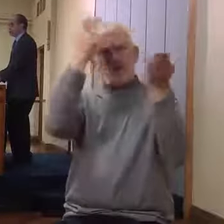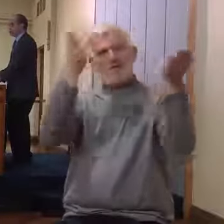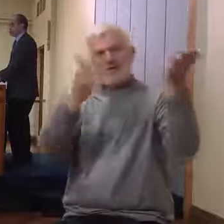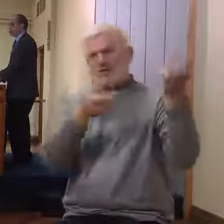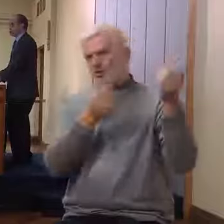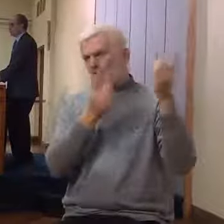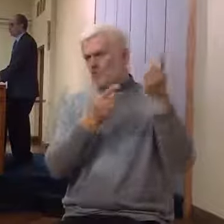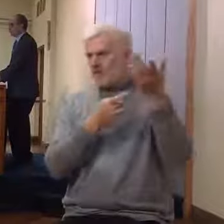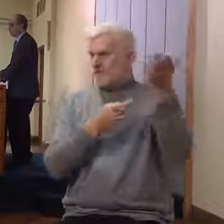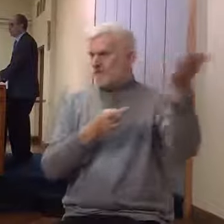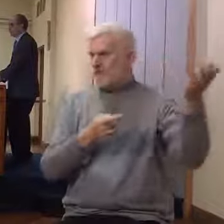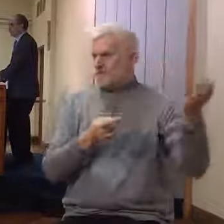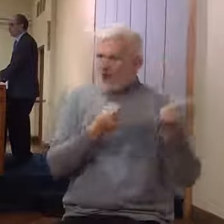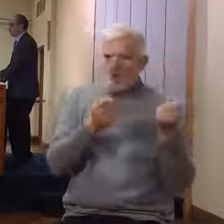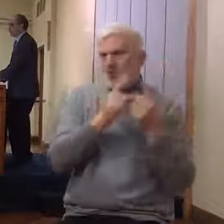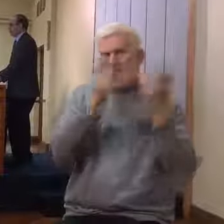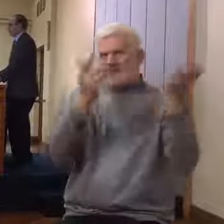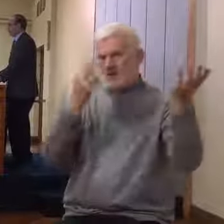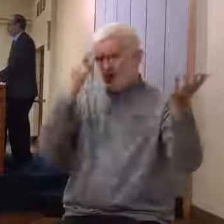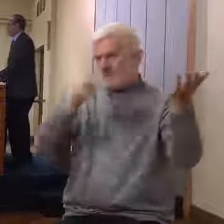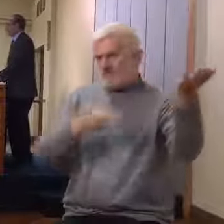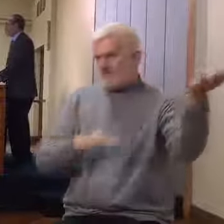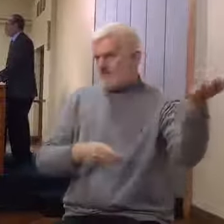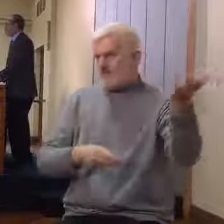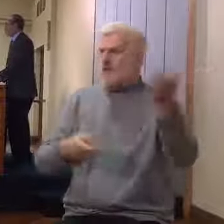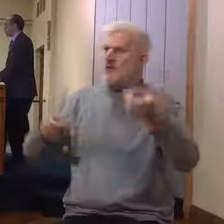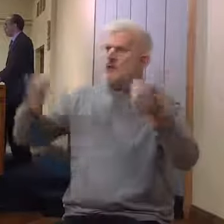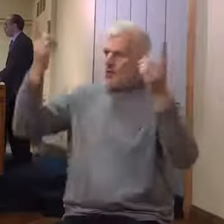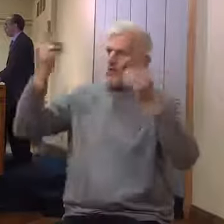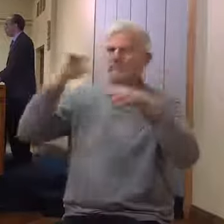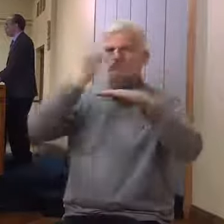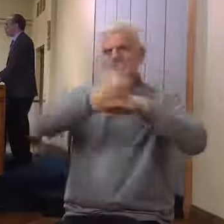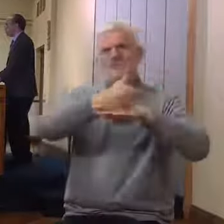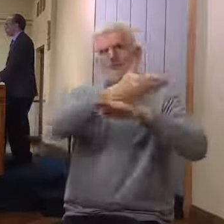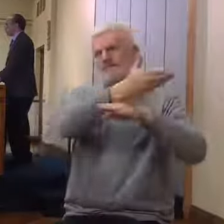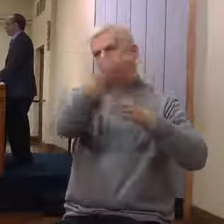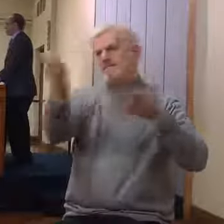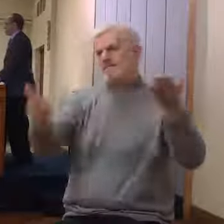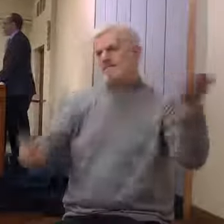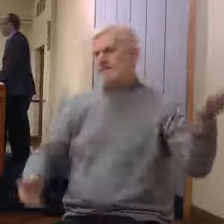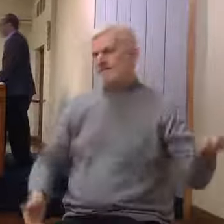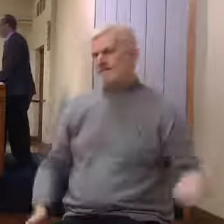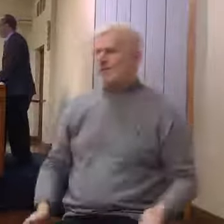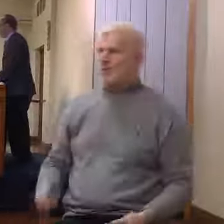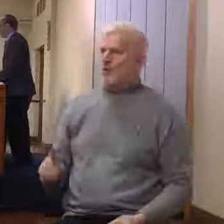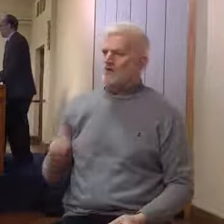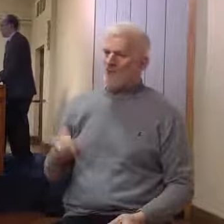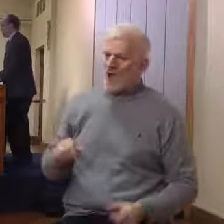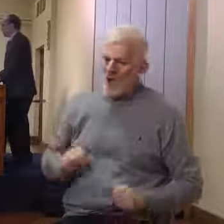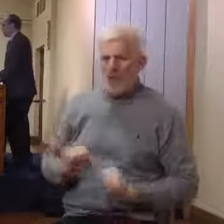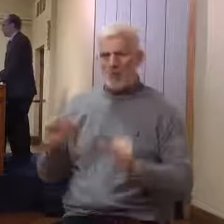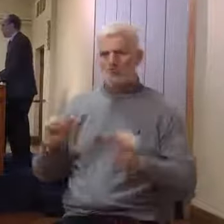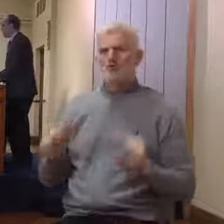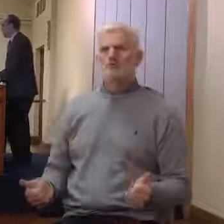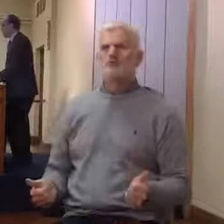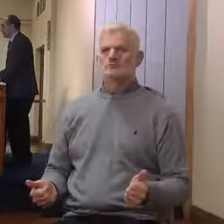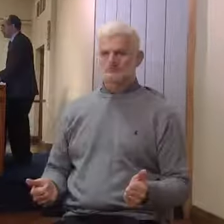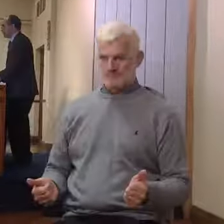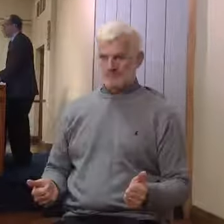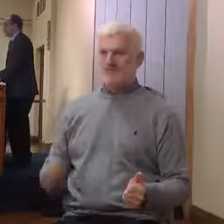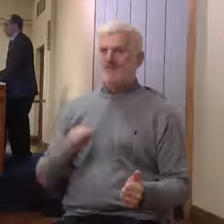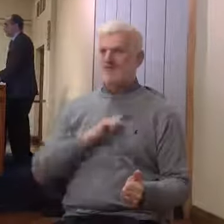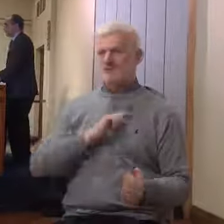authorities, powers. God instituted them for our good. And